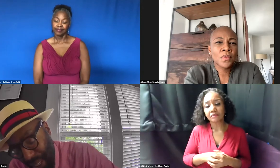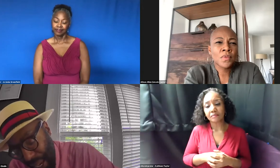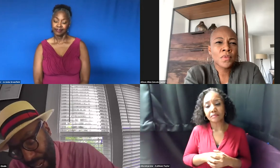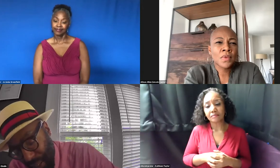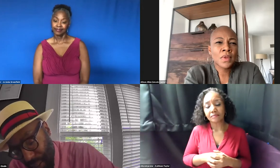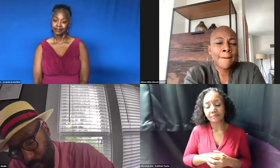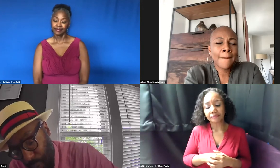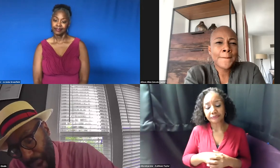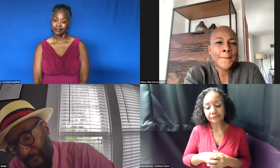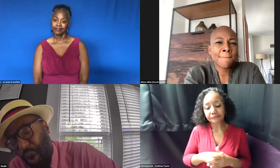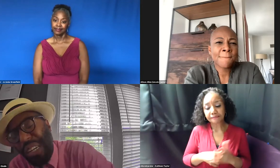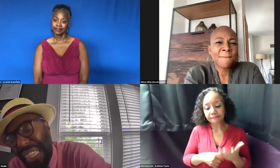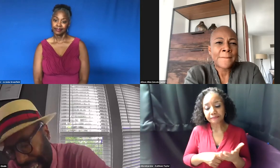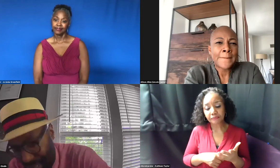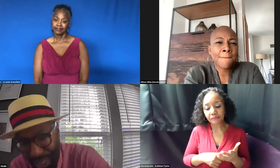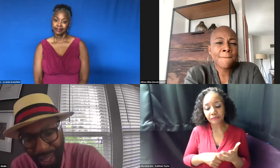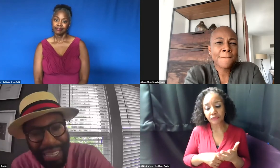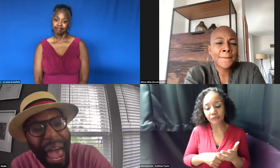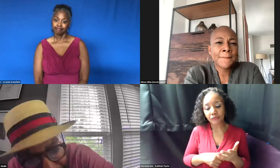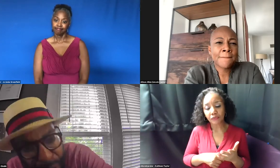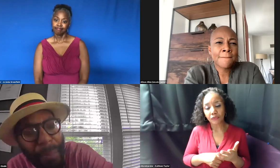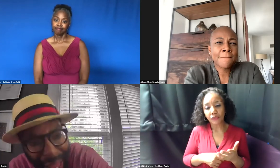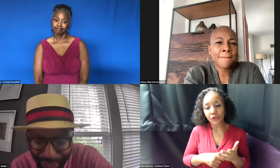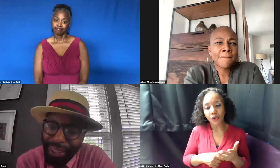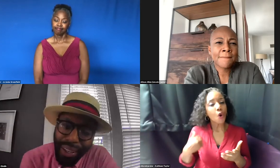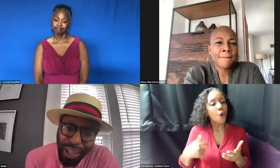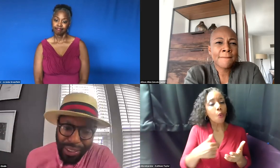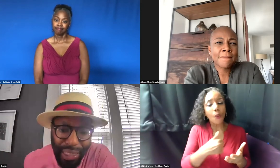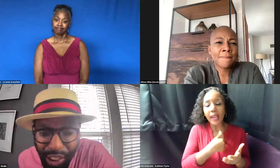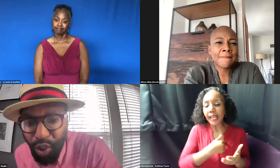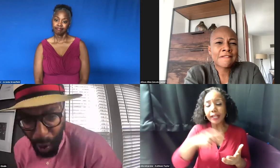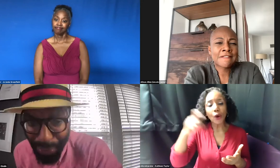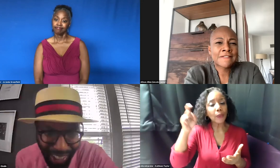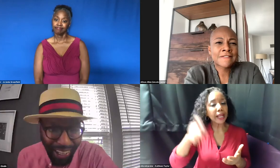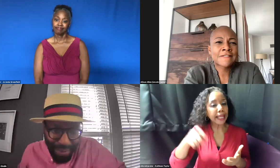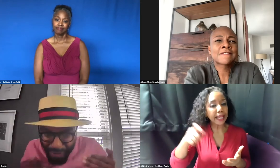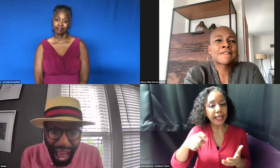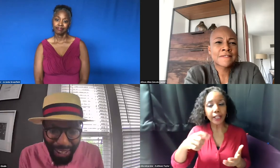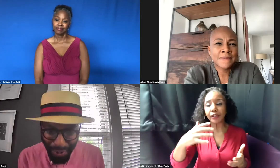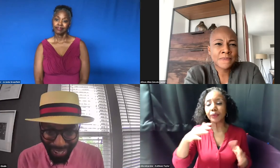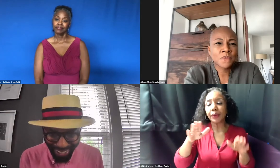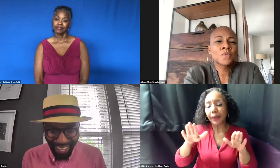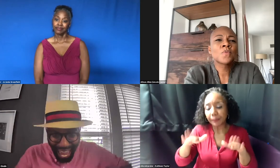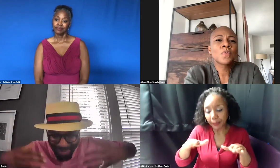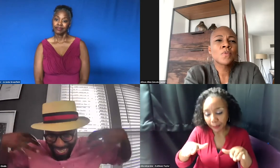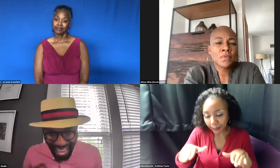I understand that we don't need to have to bend to these norms to be